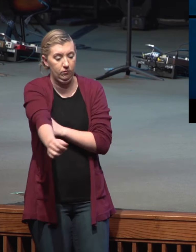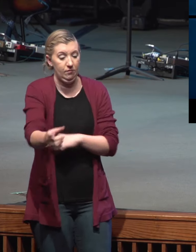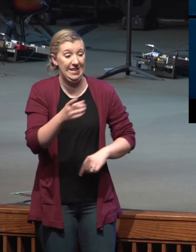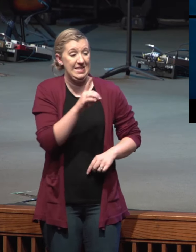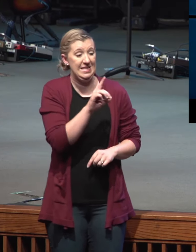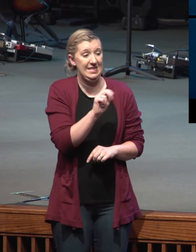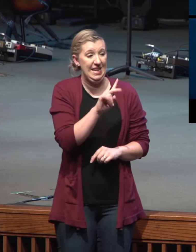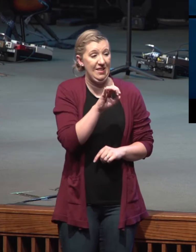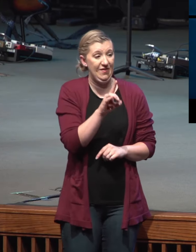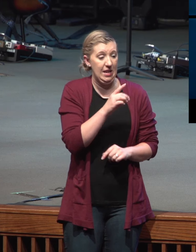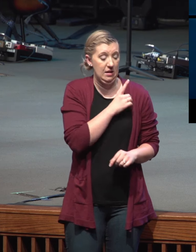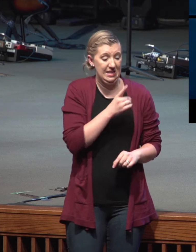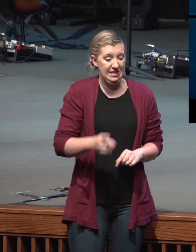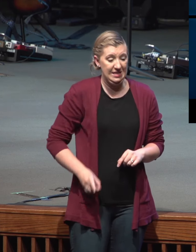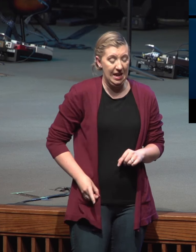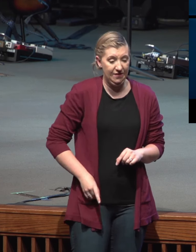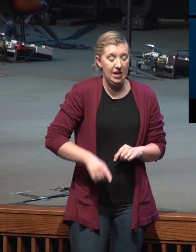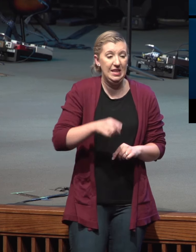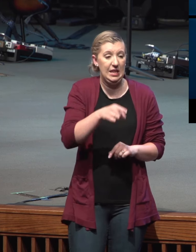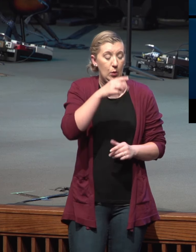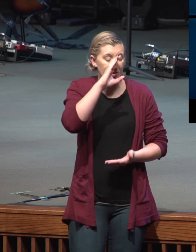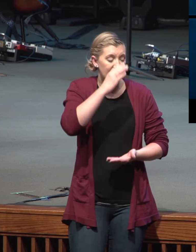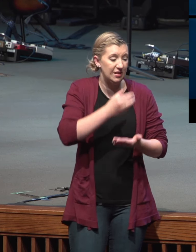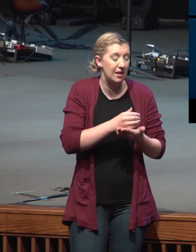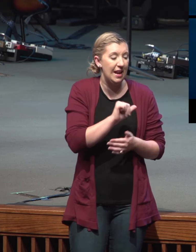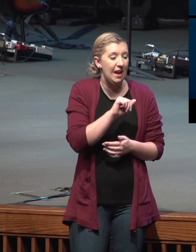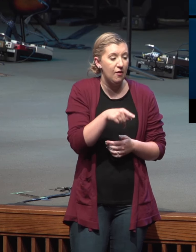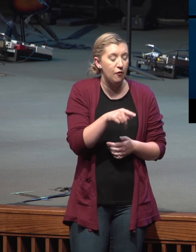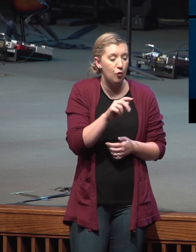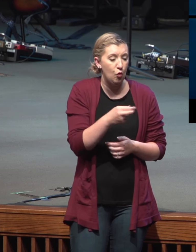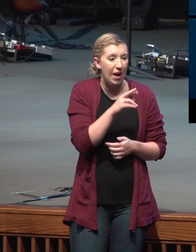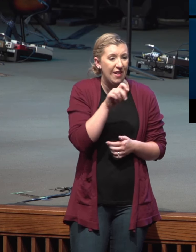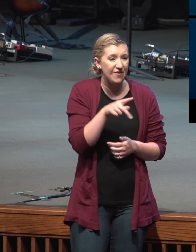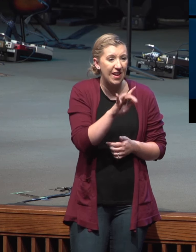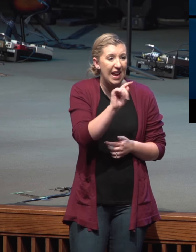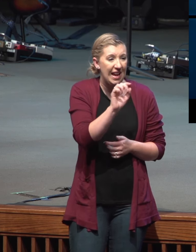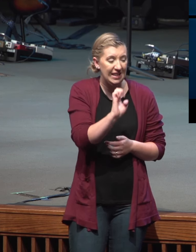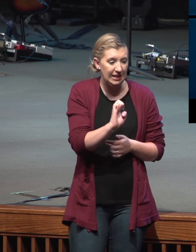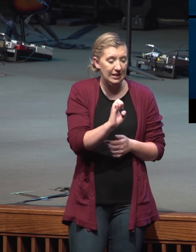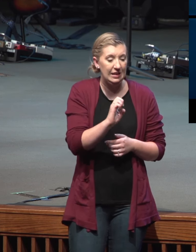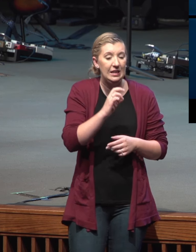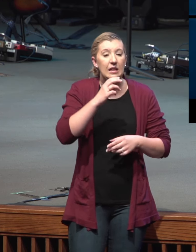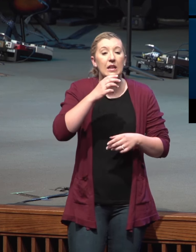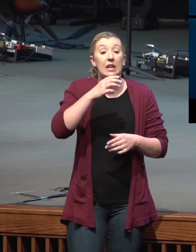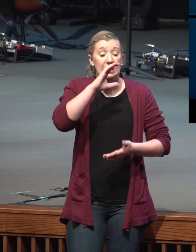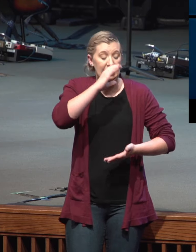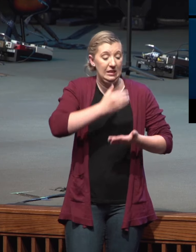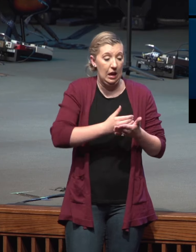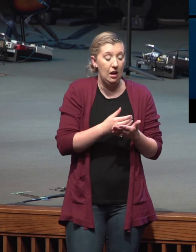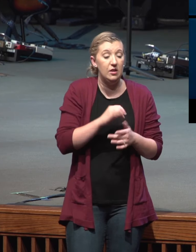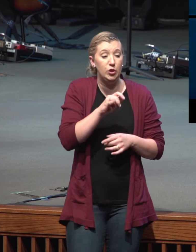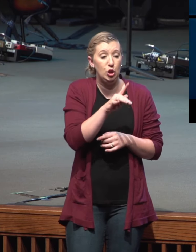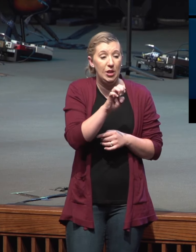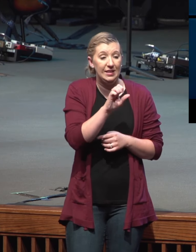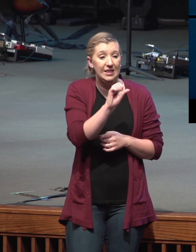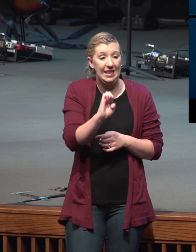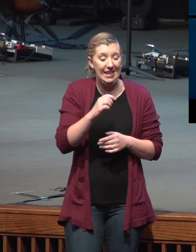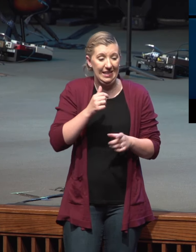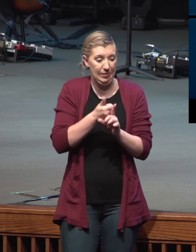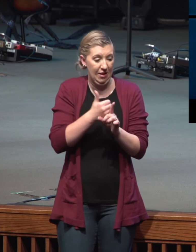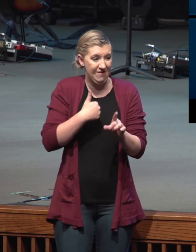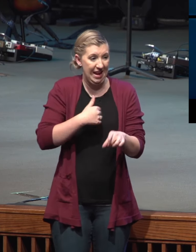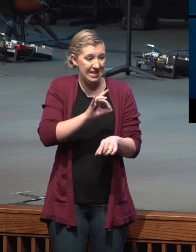the son of an Ephrathite of Bethlehem in Judah, named Jesse, who had 8 sons. In the